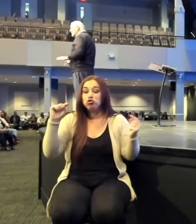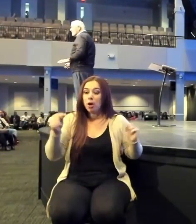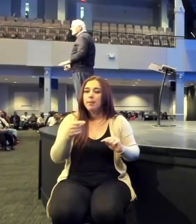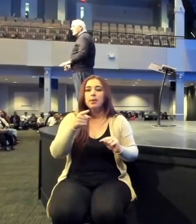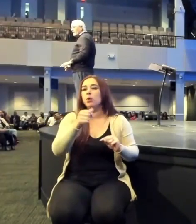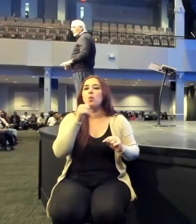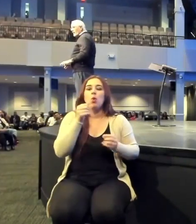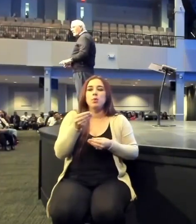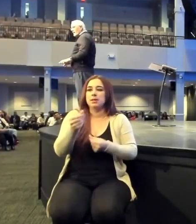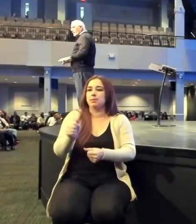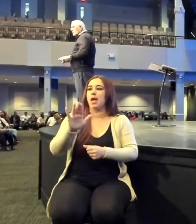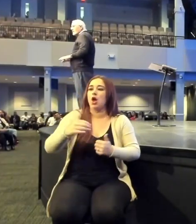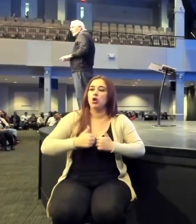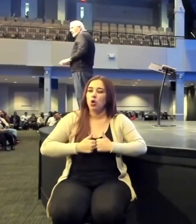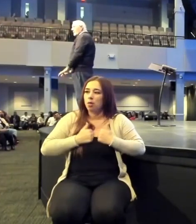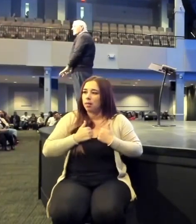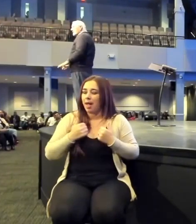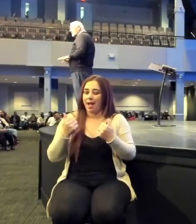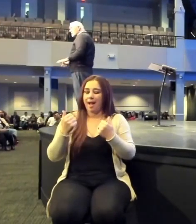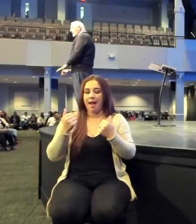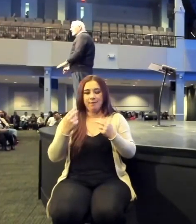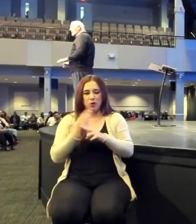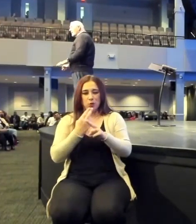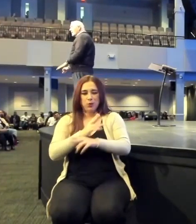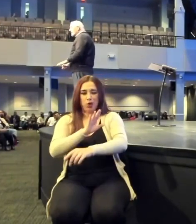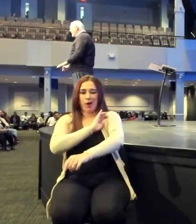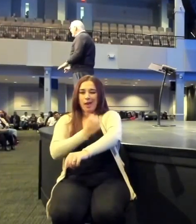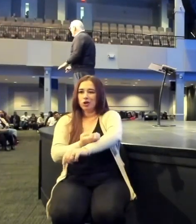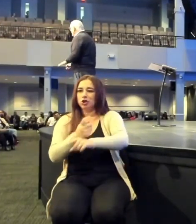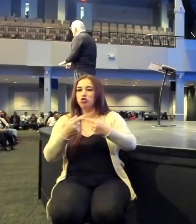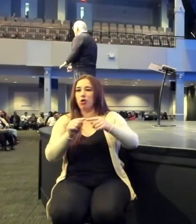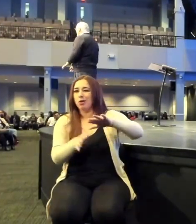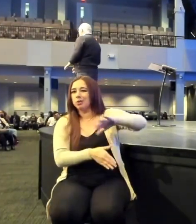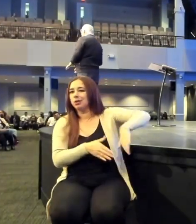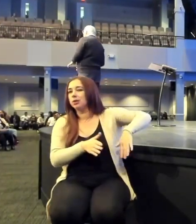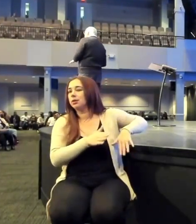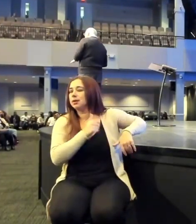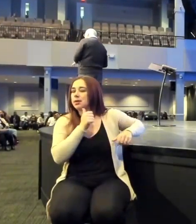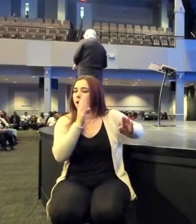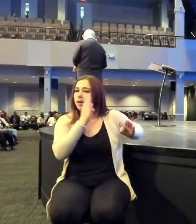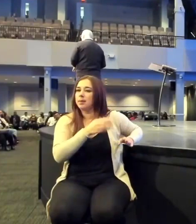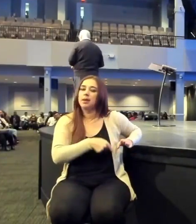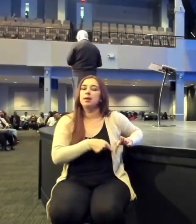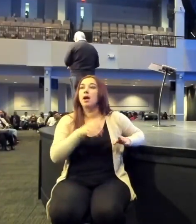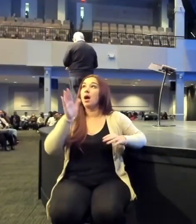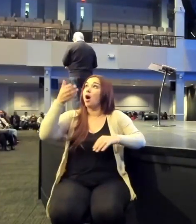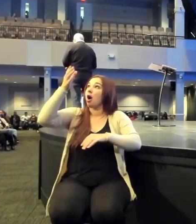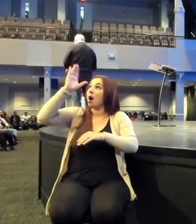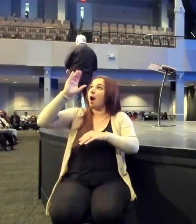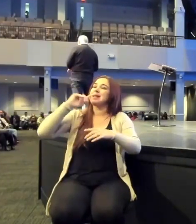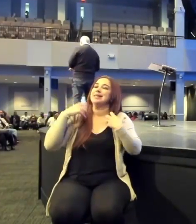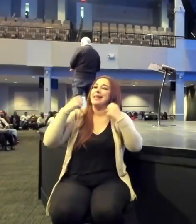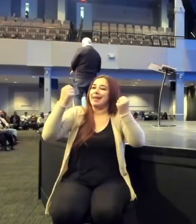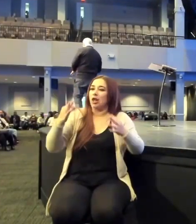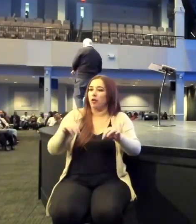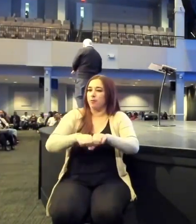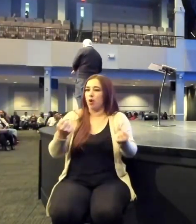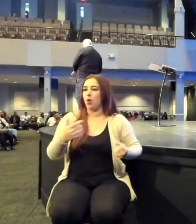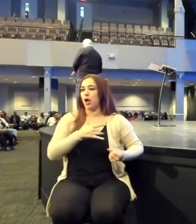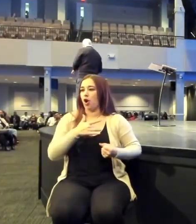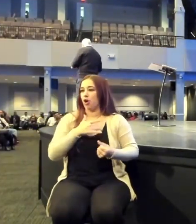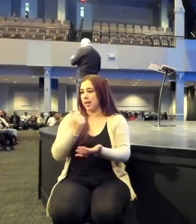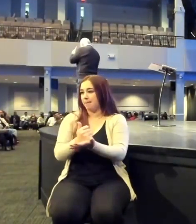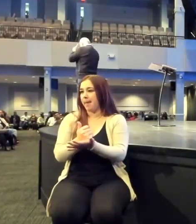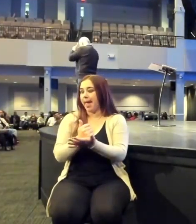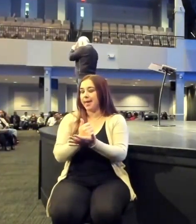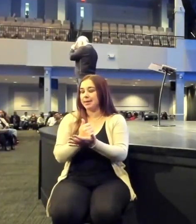you don't spend the rest of your life using energy to try to keep it down. Our God is the healer of broken hearts, amen? That's who He